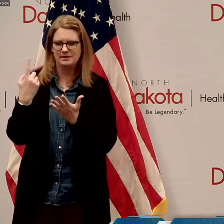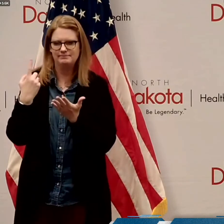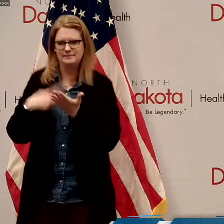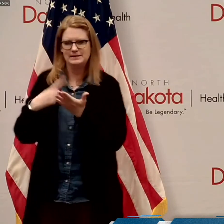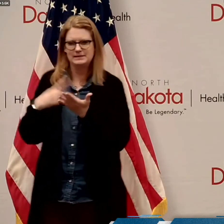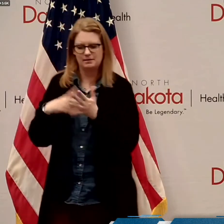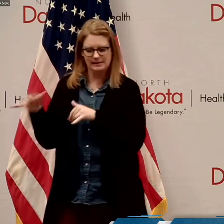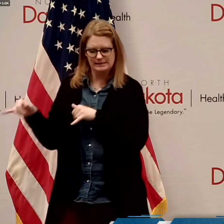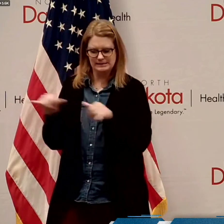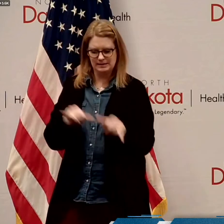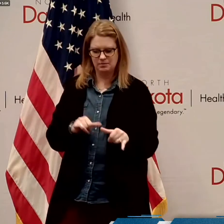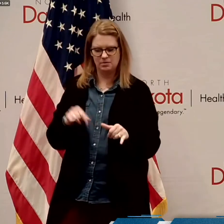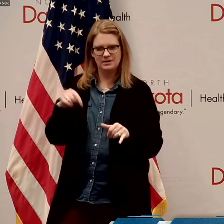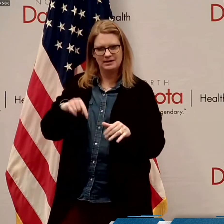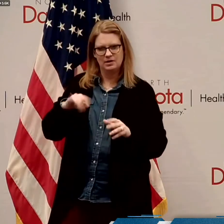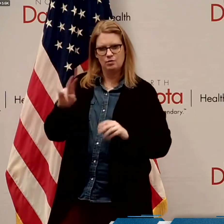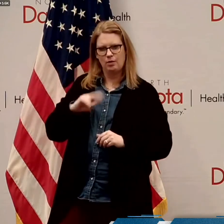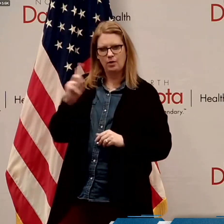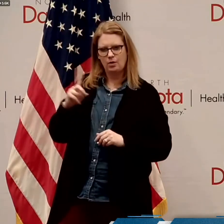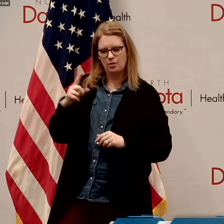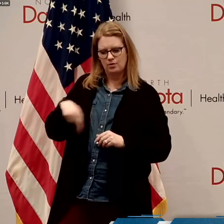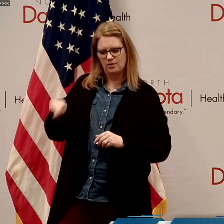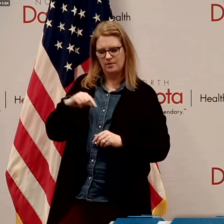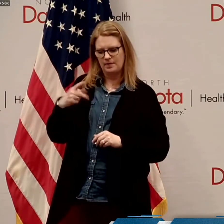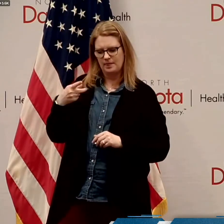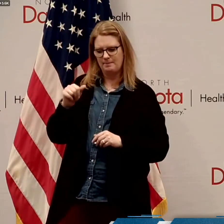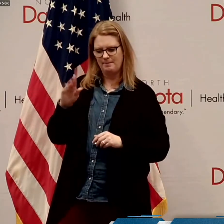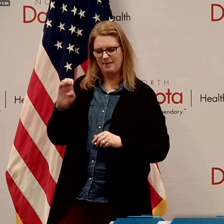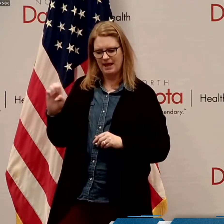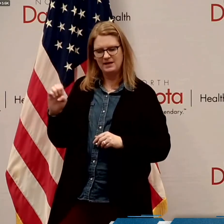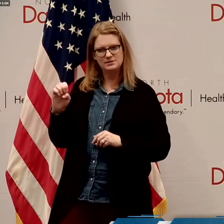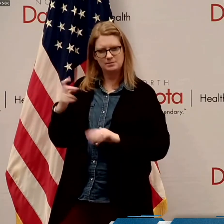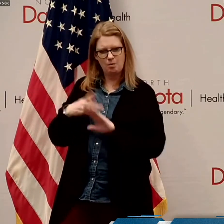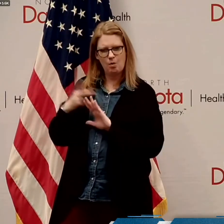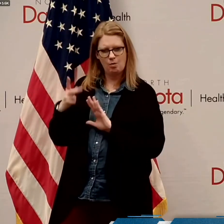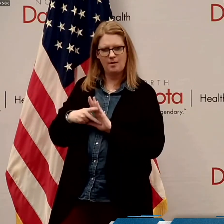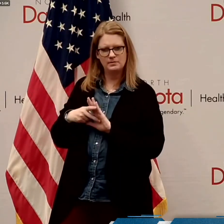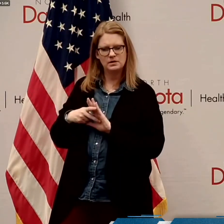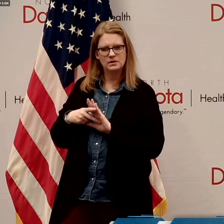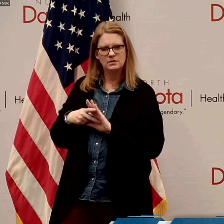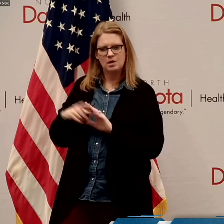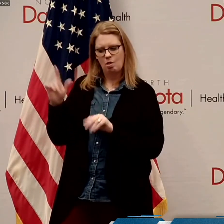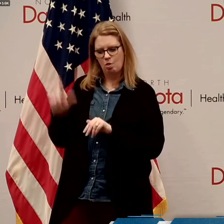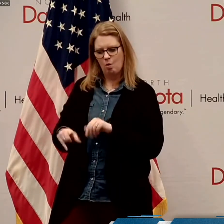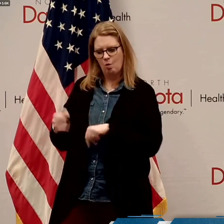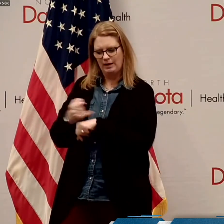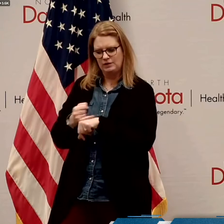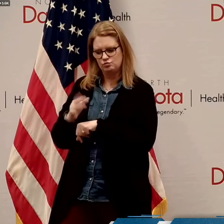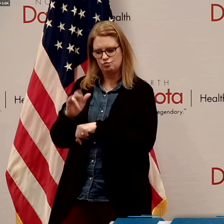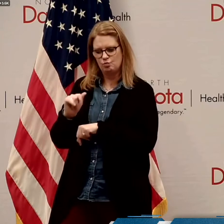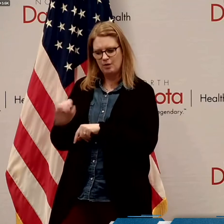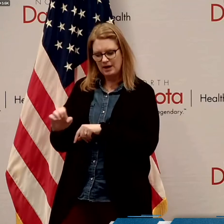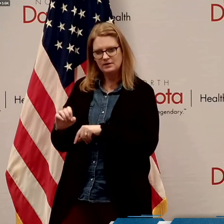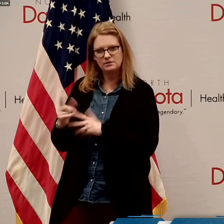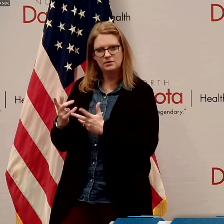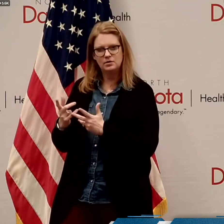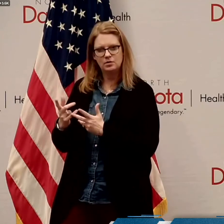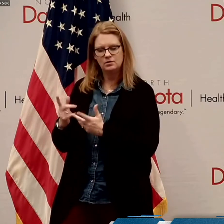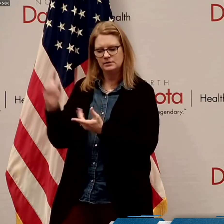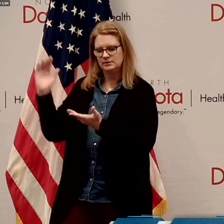be similar to what people in North Dakota would know as the PACE programs, which is, it's a low interest rate, but then there's a buy down so we can get